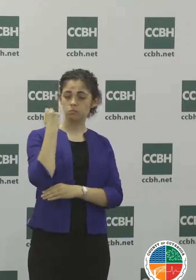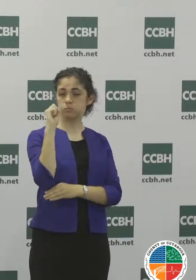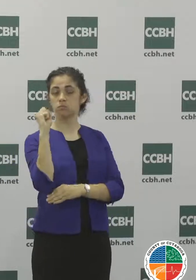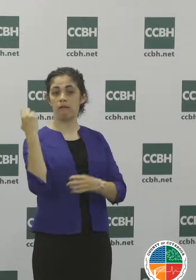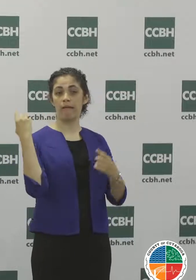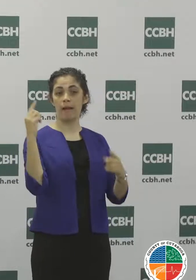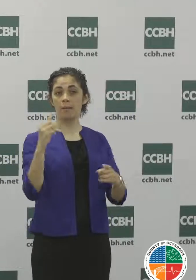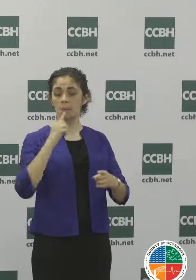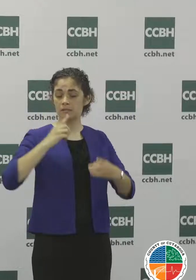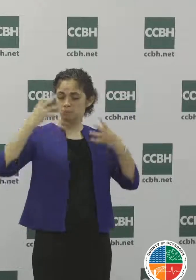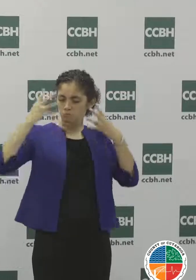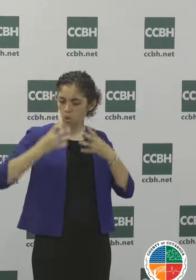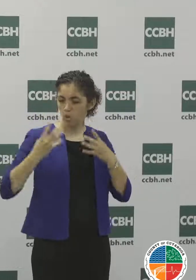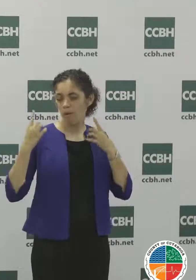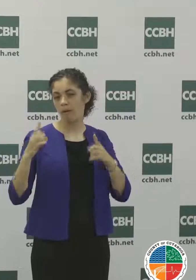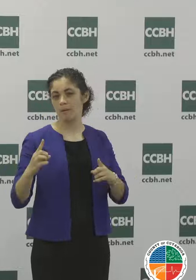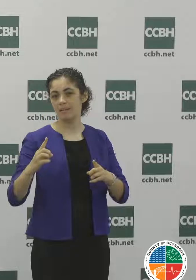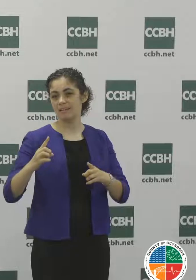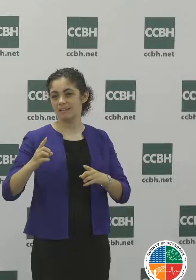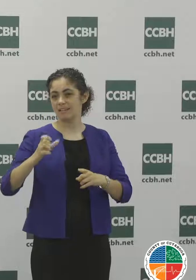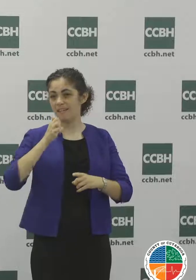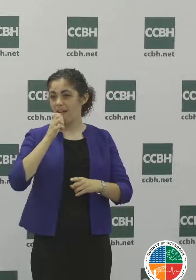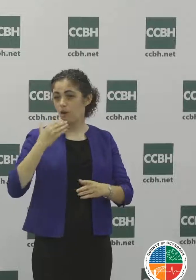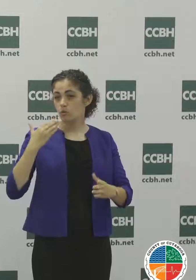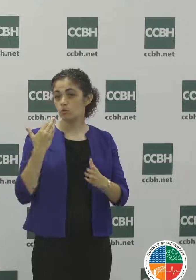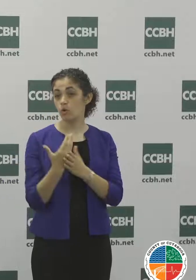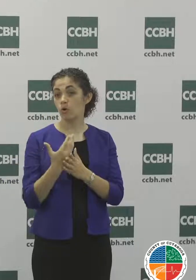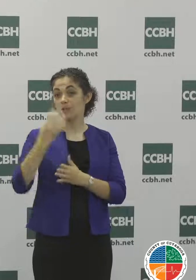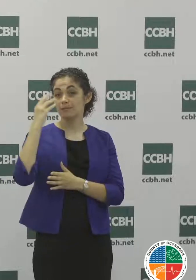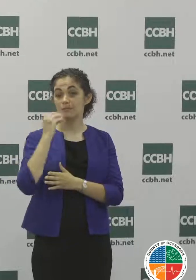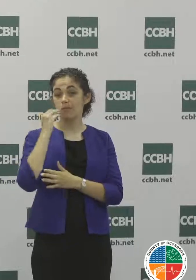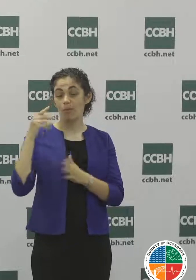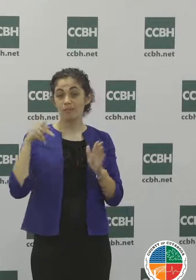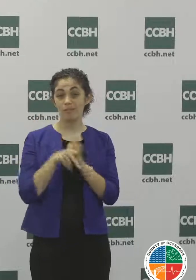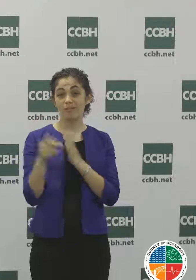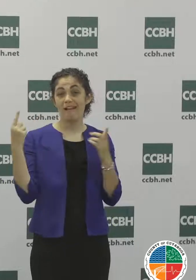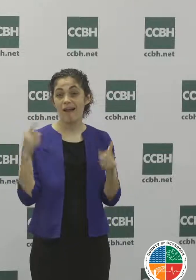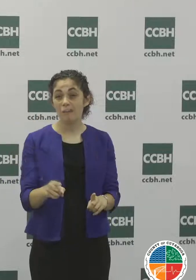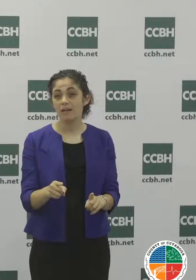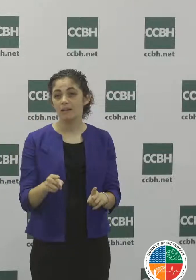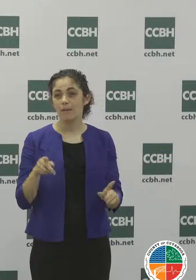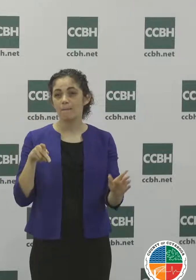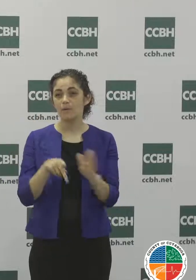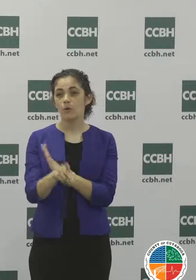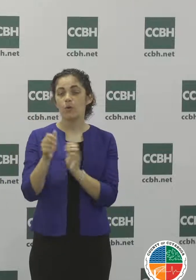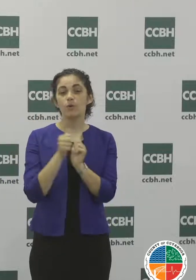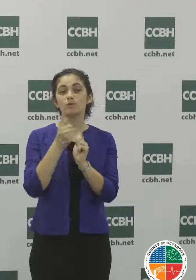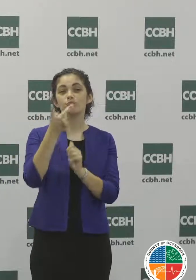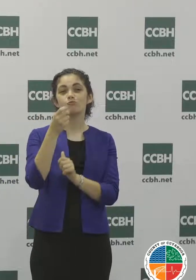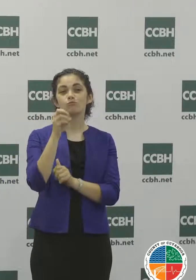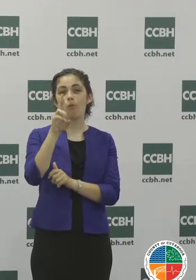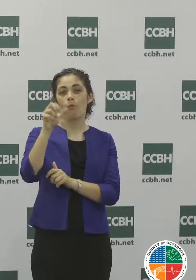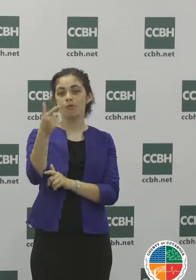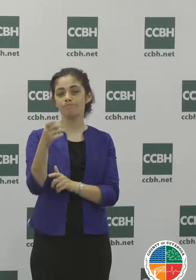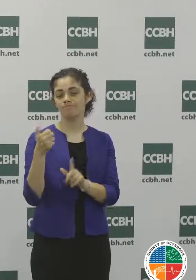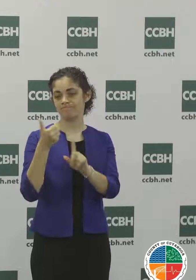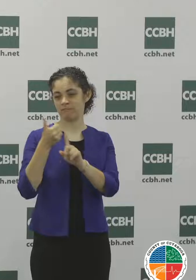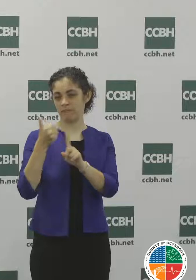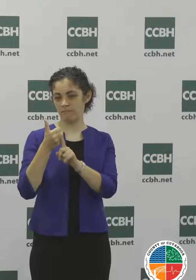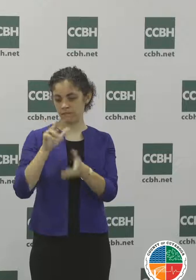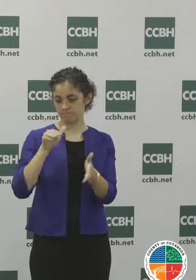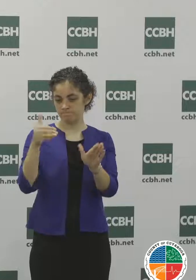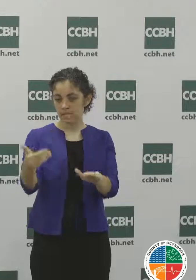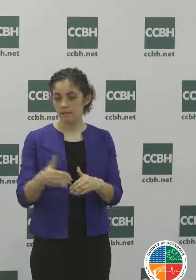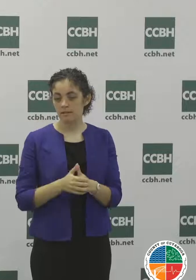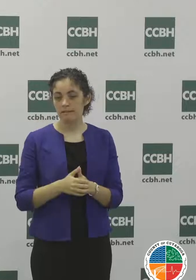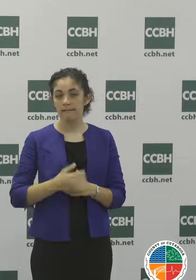and sorrow over the senseless and inhumane murder of George Floyd. I've stated